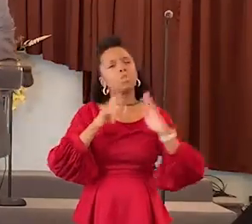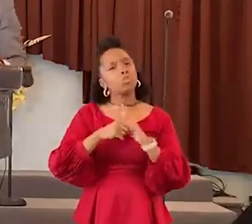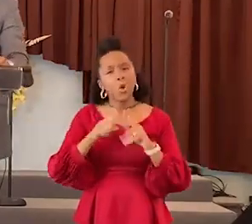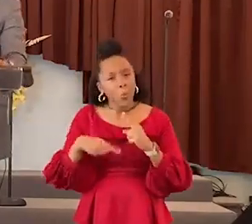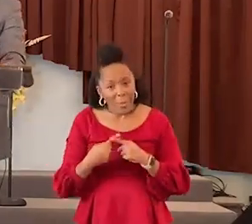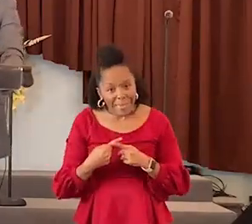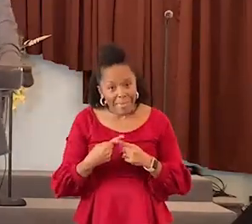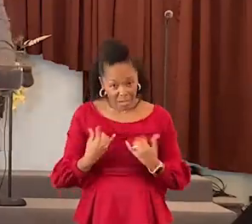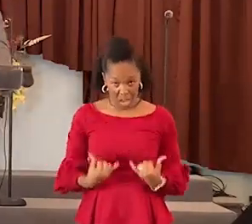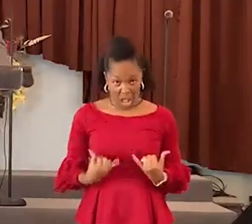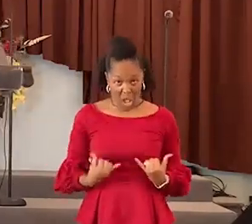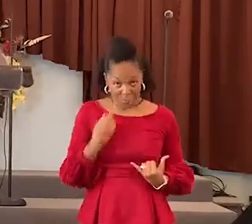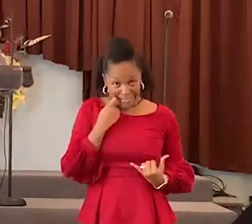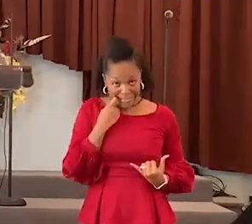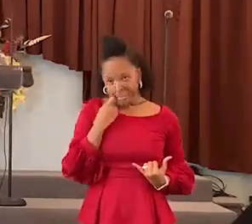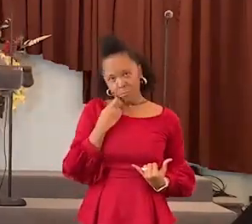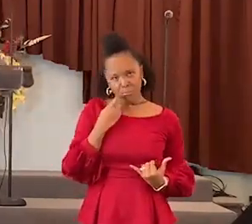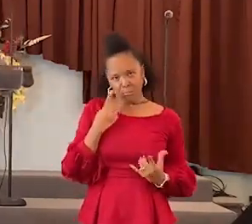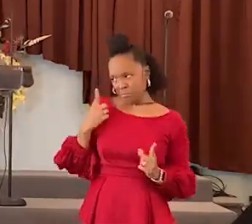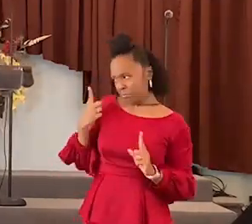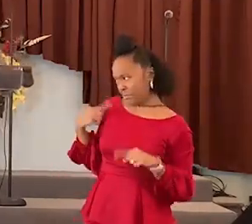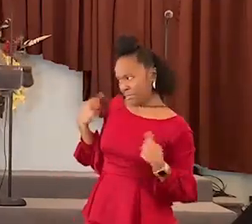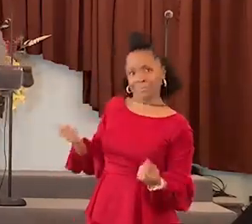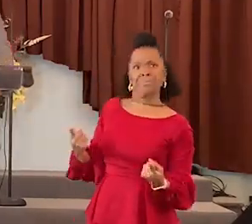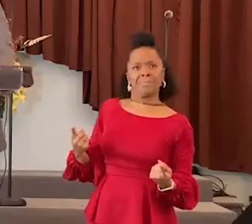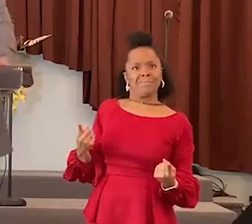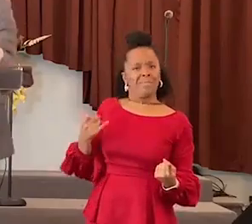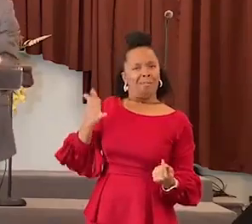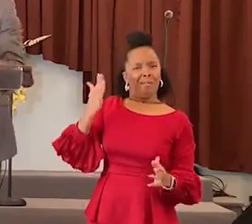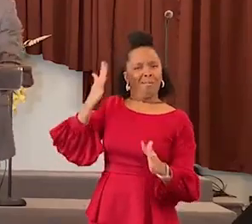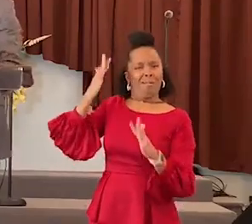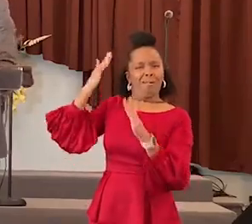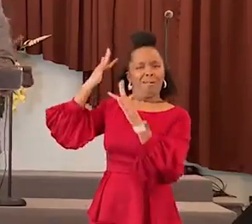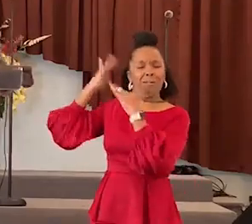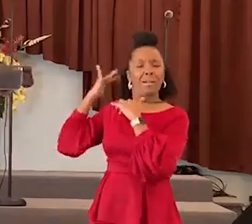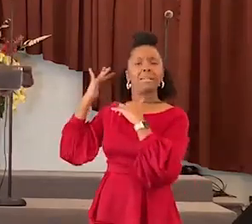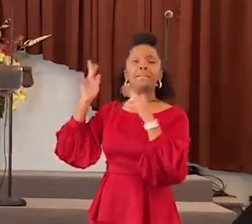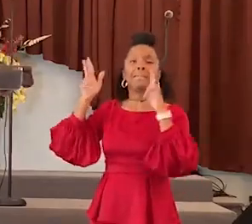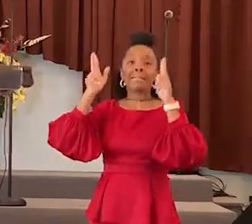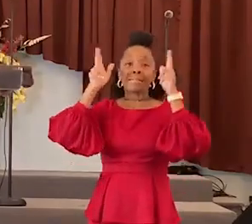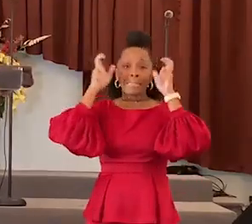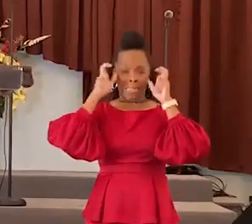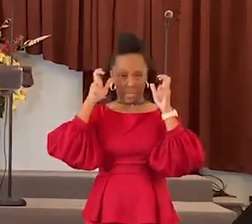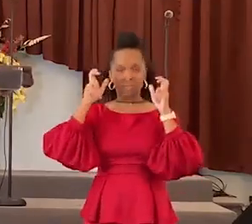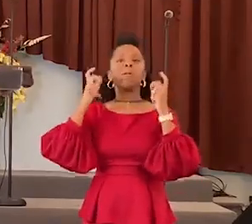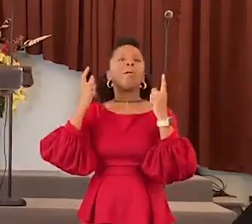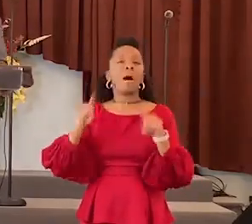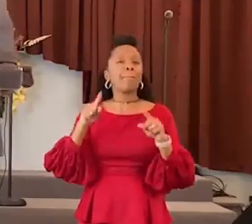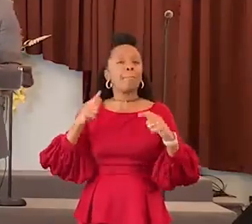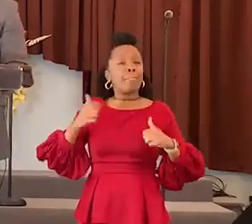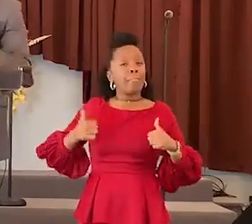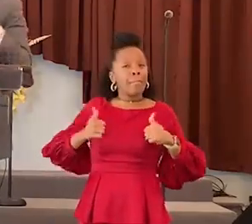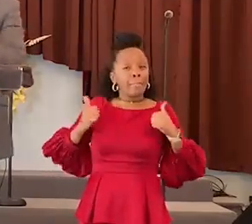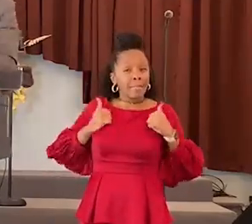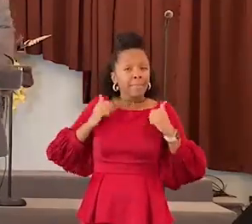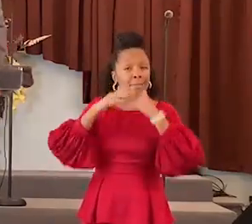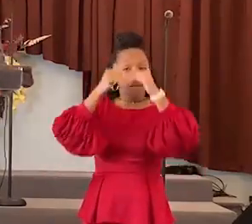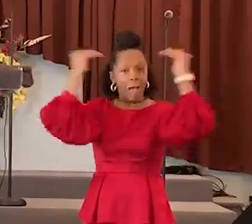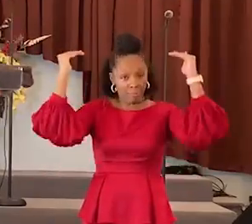begin to fight. When Satan was kicked out of heaven in Ezekiel chapter 28 and fell to the earth